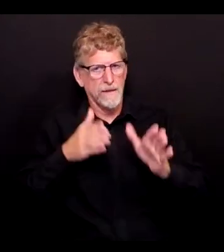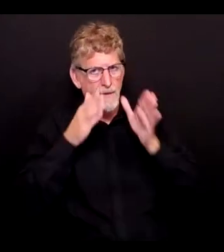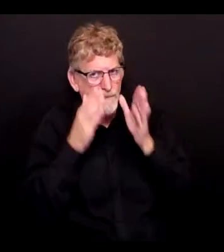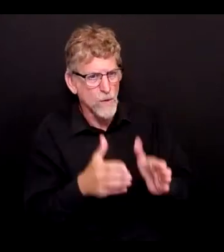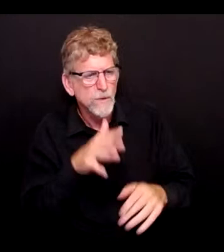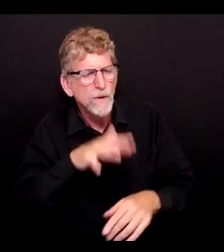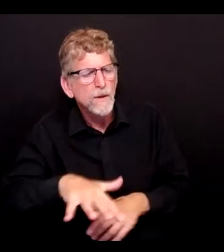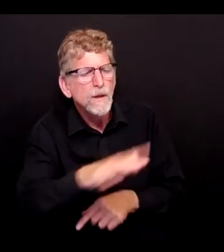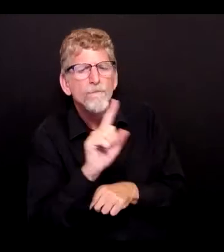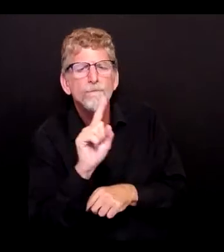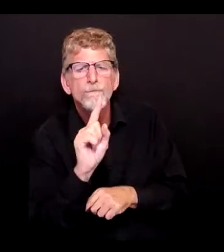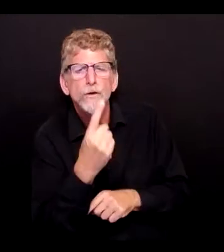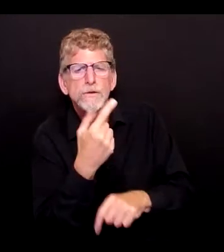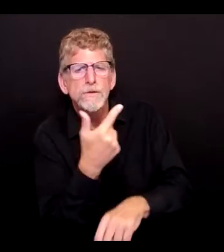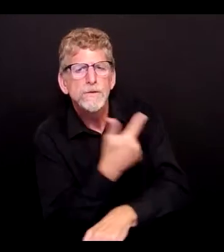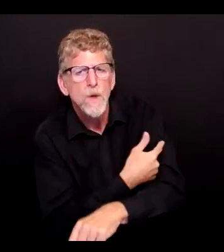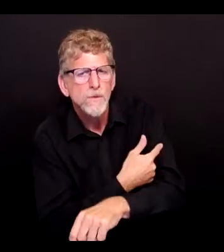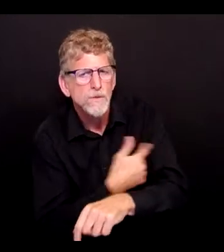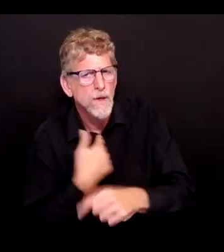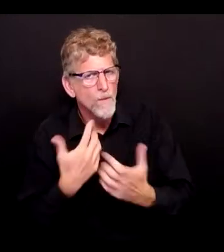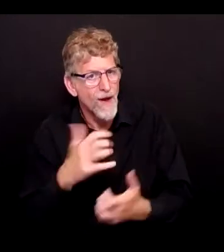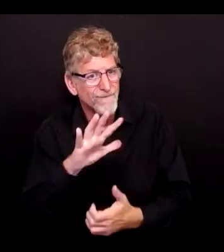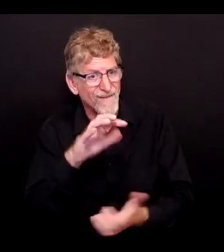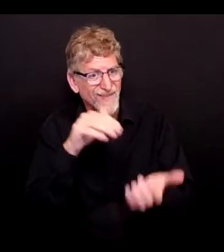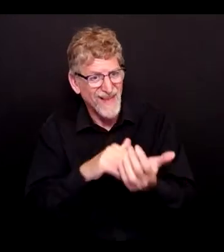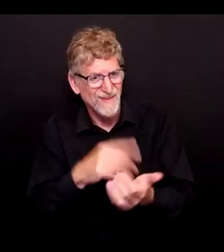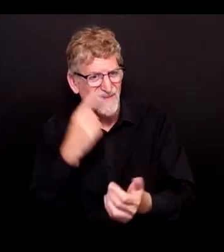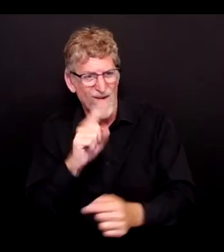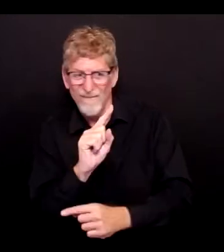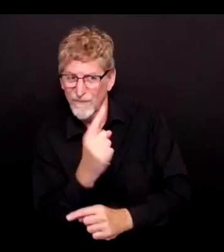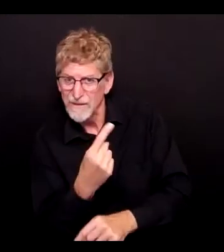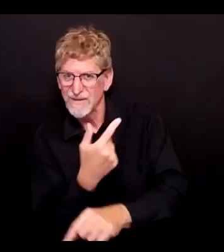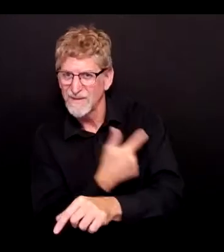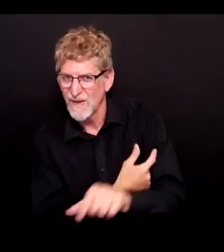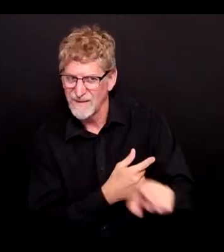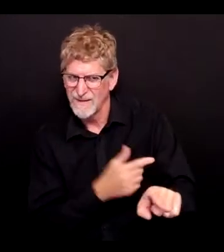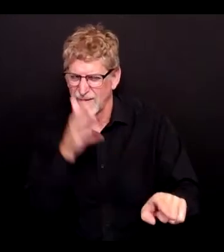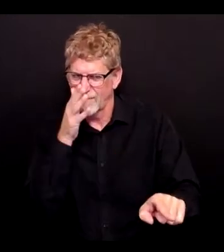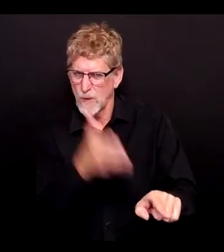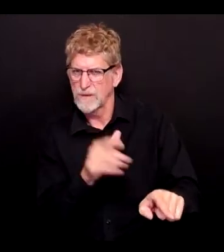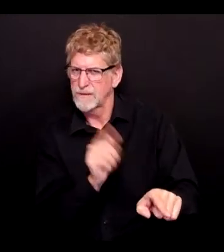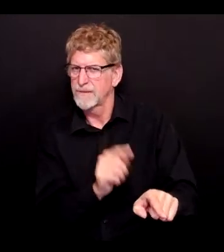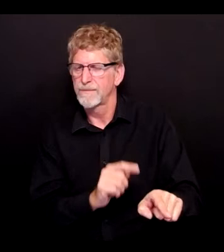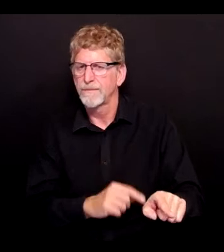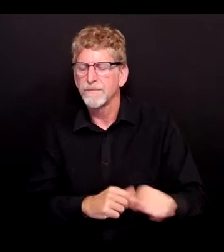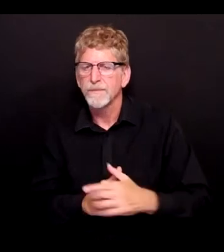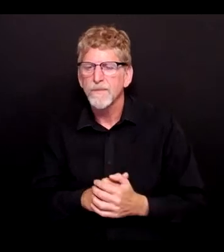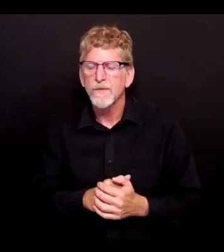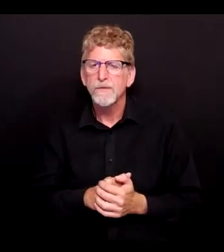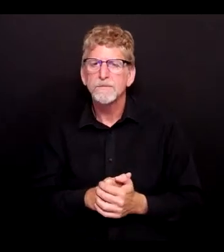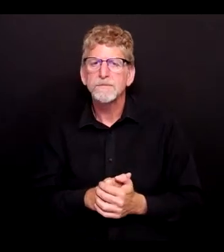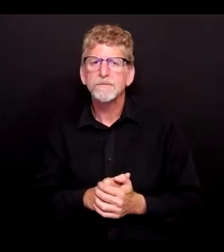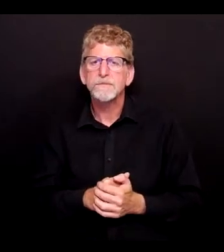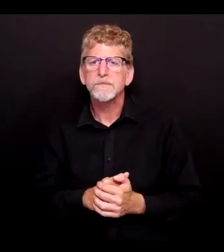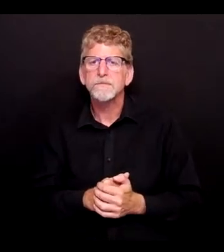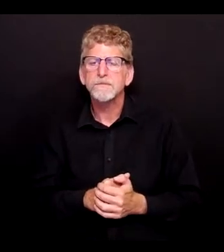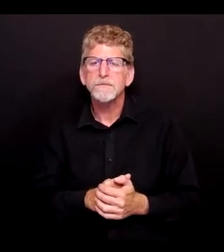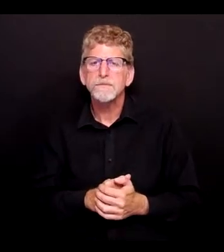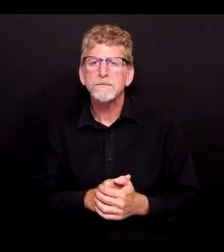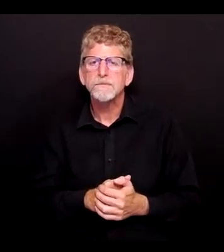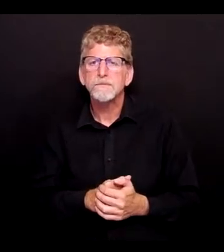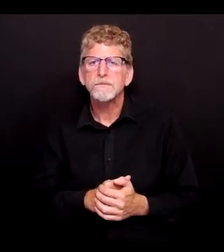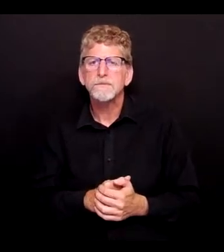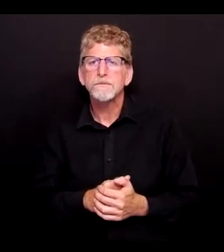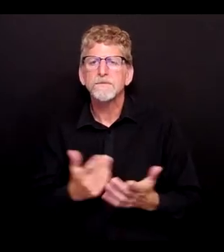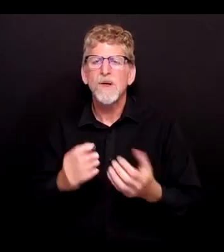be getting vaccinated this week compared to last. And those numbers,